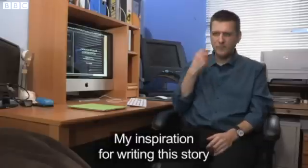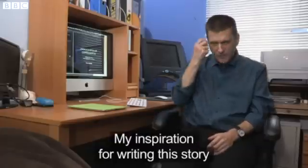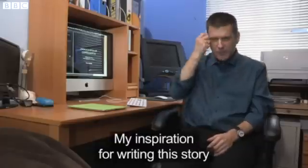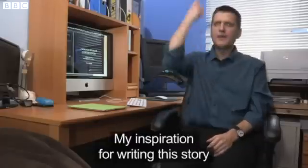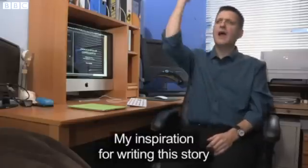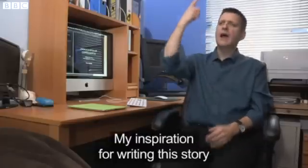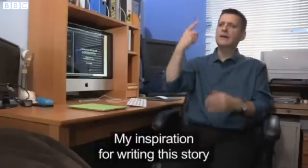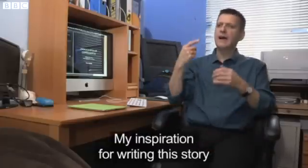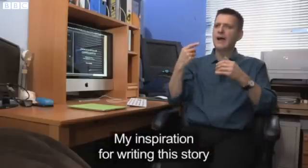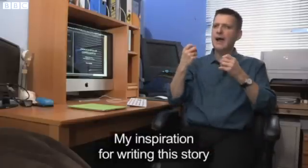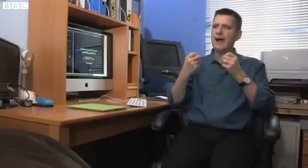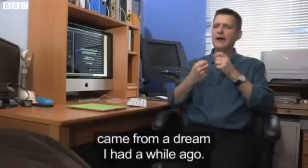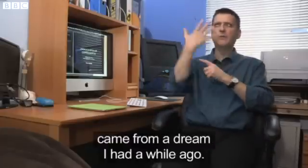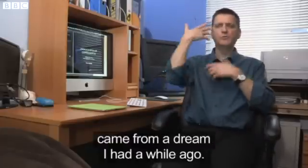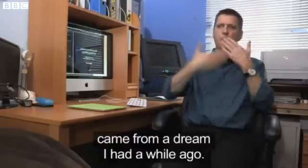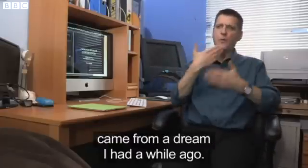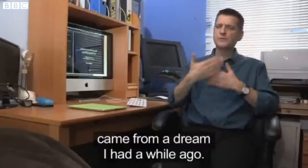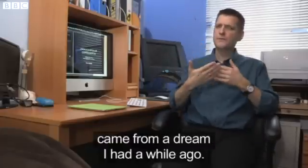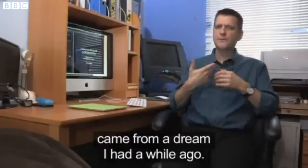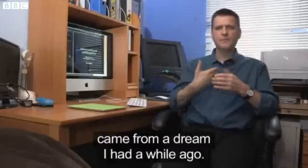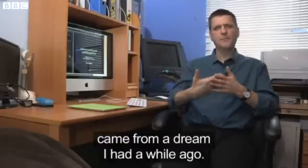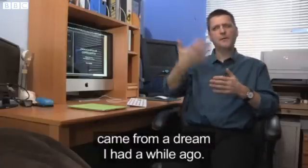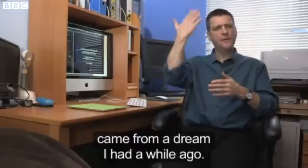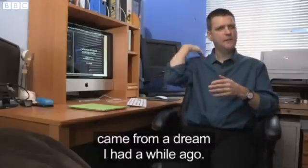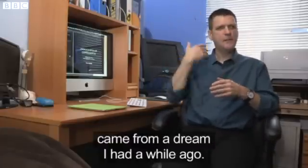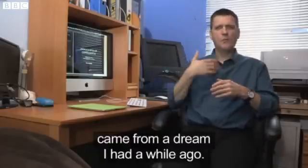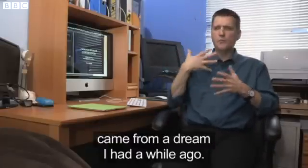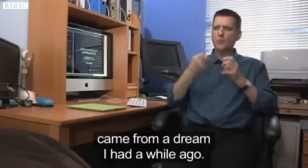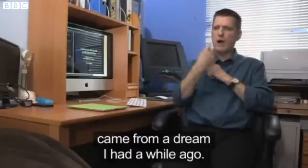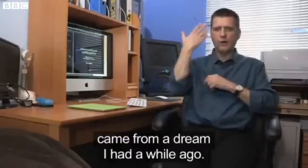My inspiration for writing this story came from a dream I had a while ago.